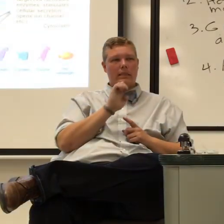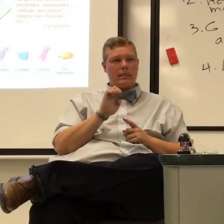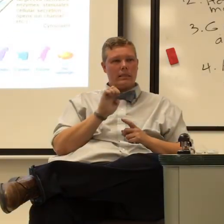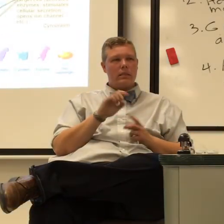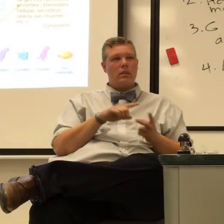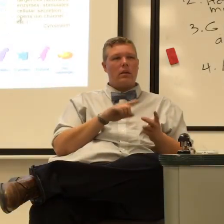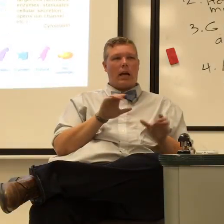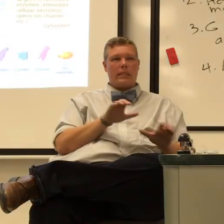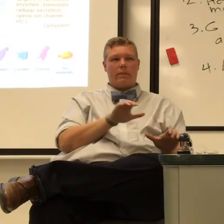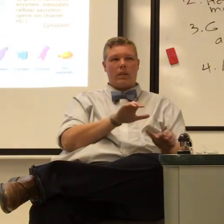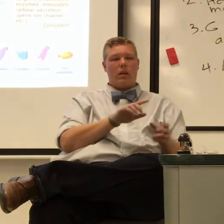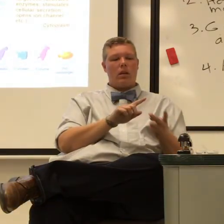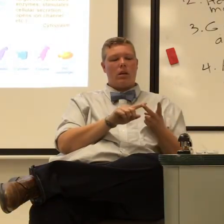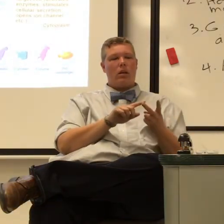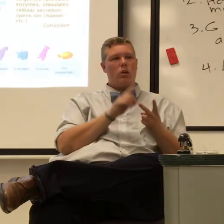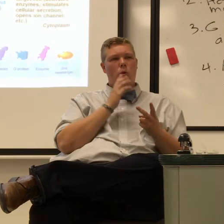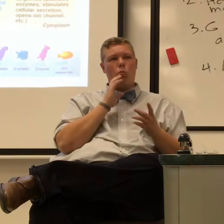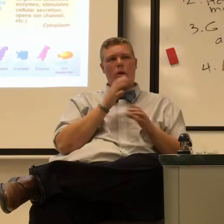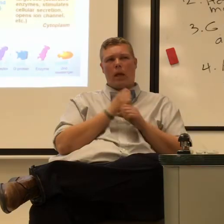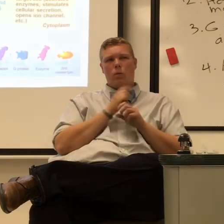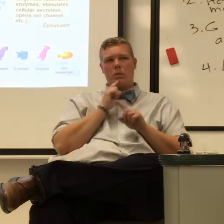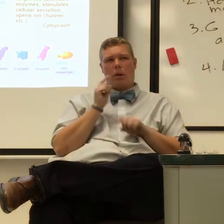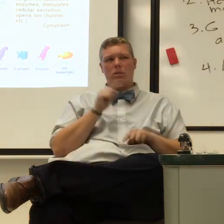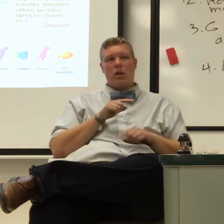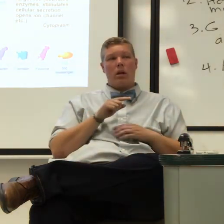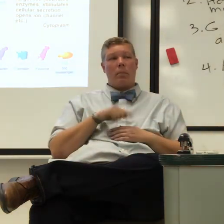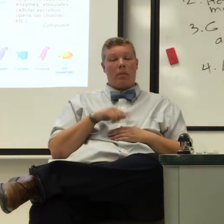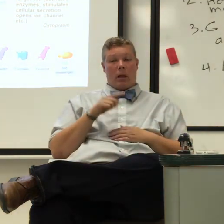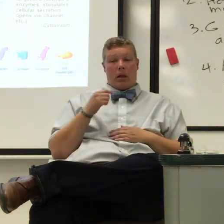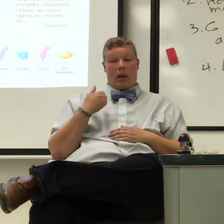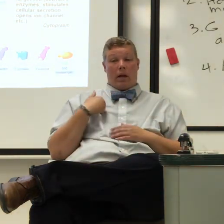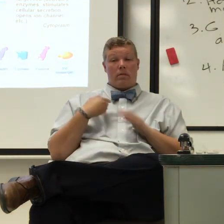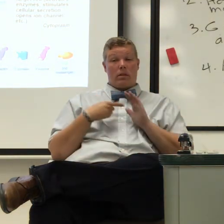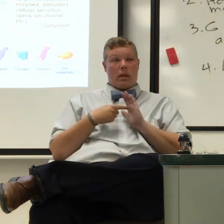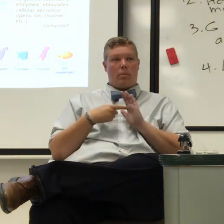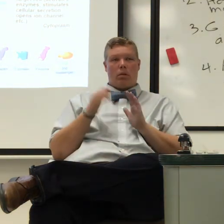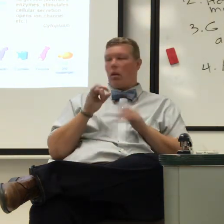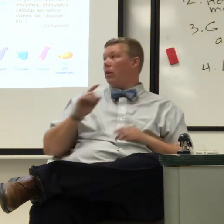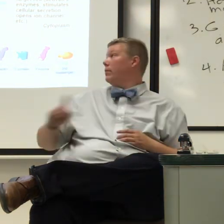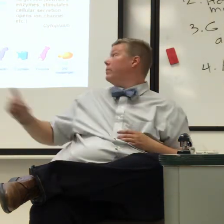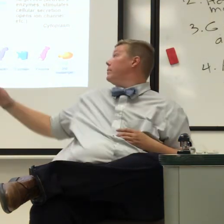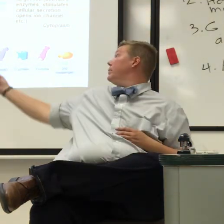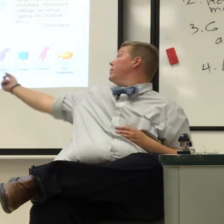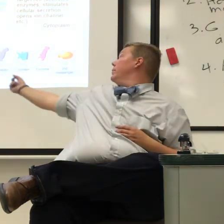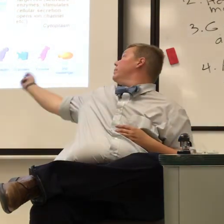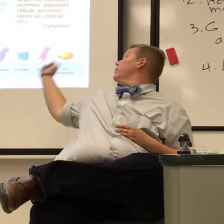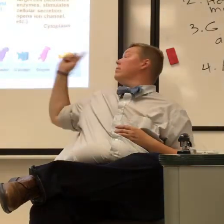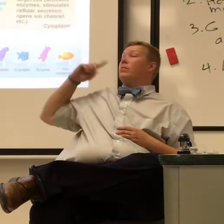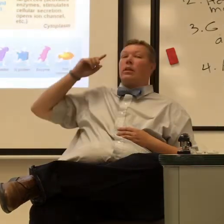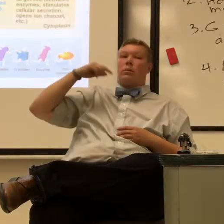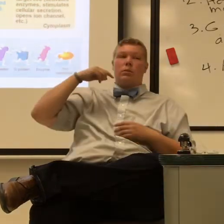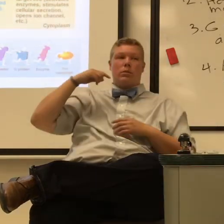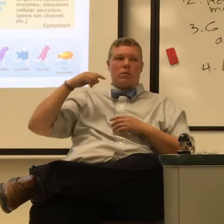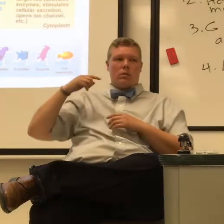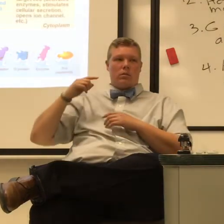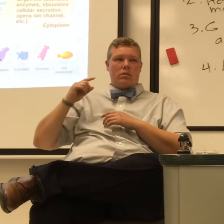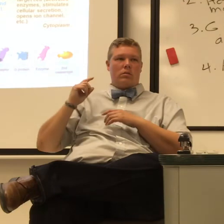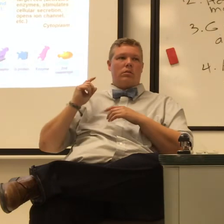get some kind of response. And they give the example of a relay race, passing off the baton,